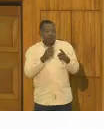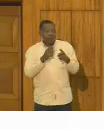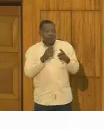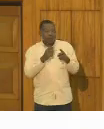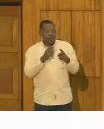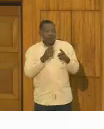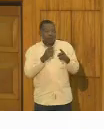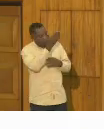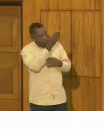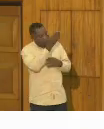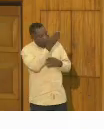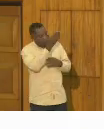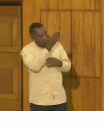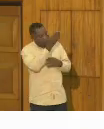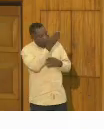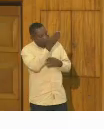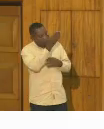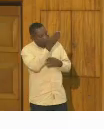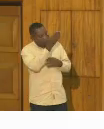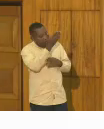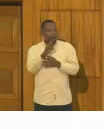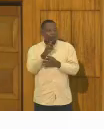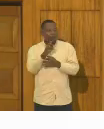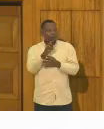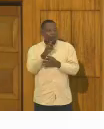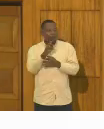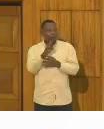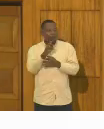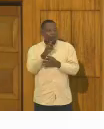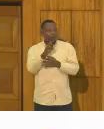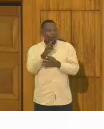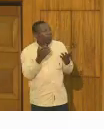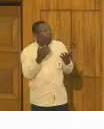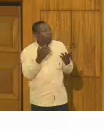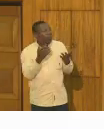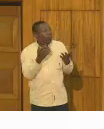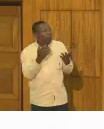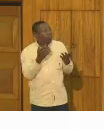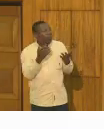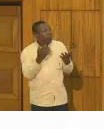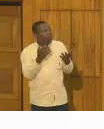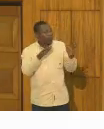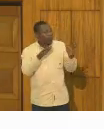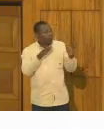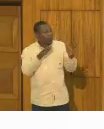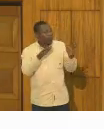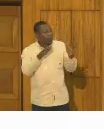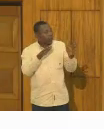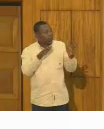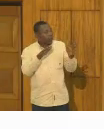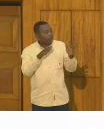most impactful characteristics influencing HIV vaccine acceptability. And we're able to see